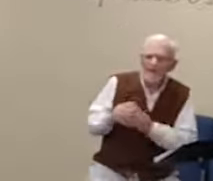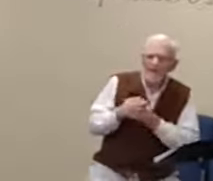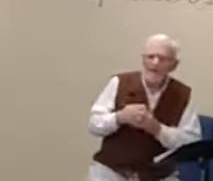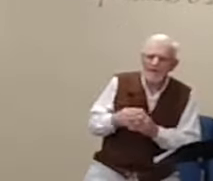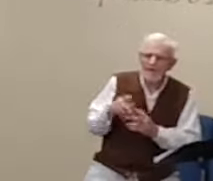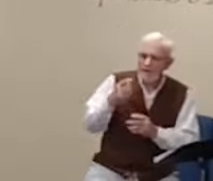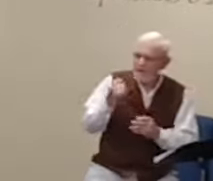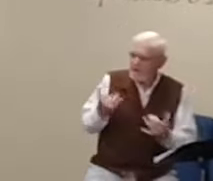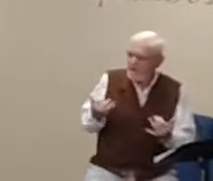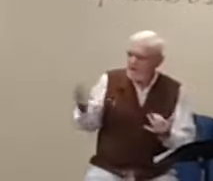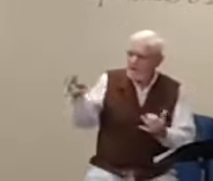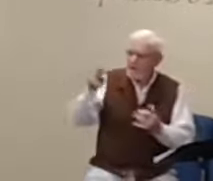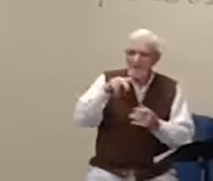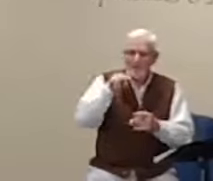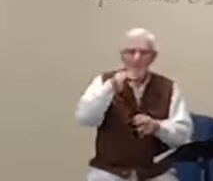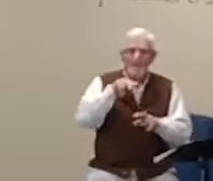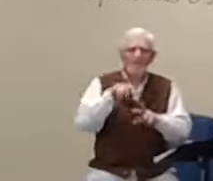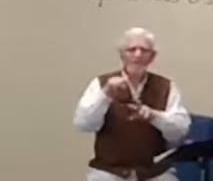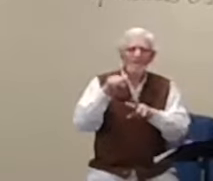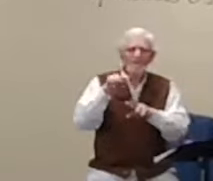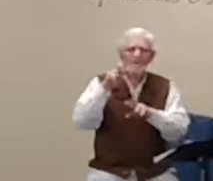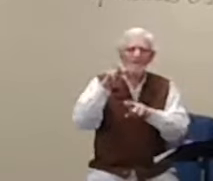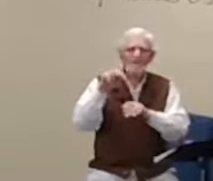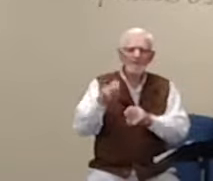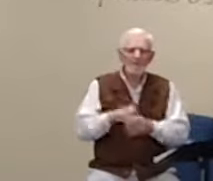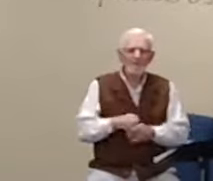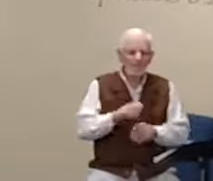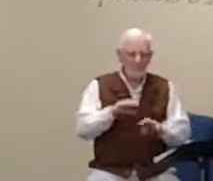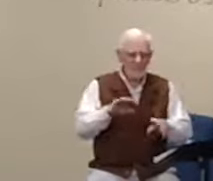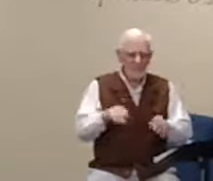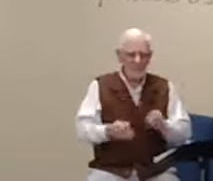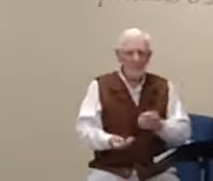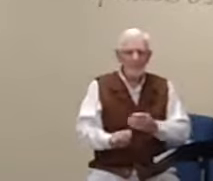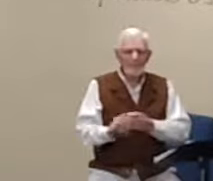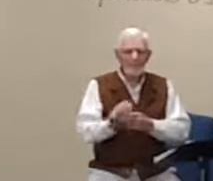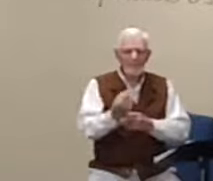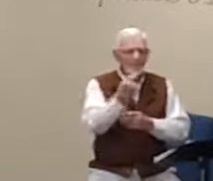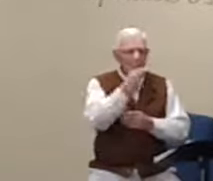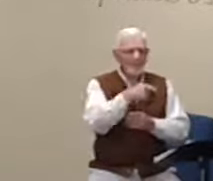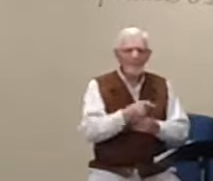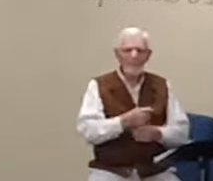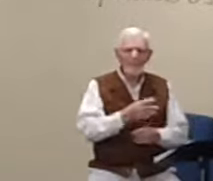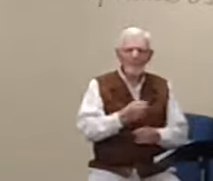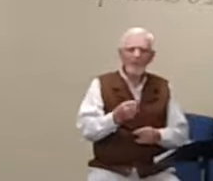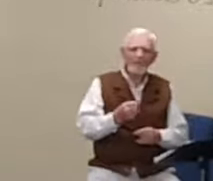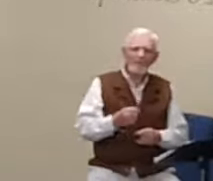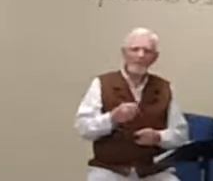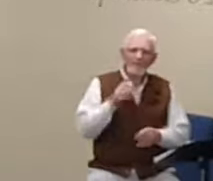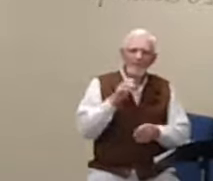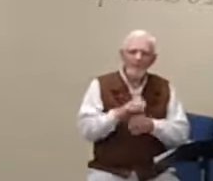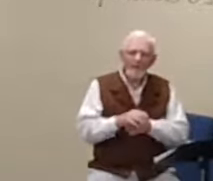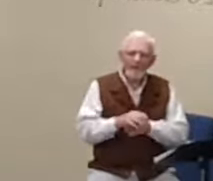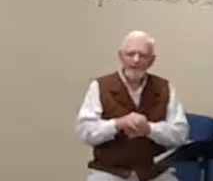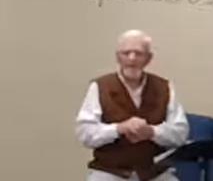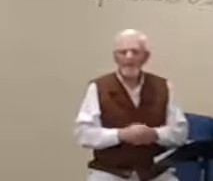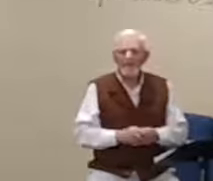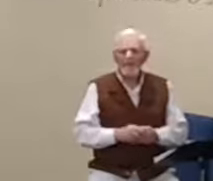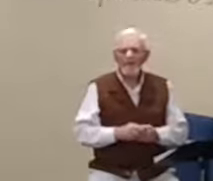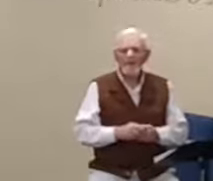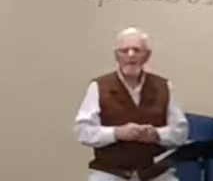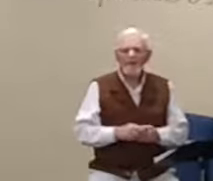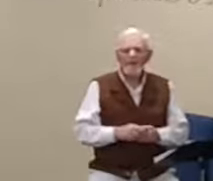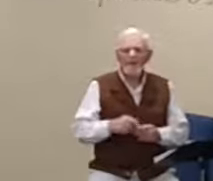know, it gets that way. Yeah. My kids were raised there, born there, raised there. My wife passed me up as far as half of her